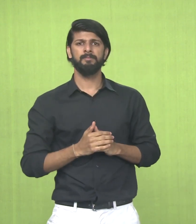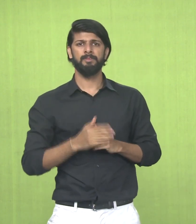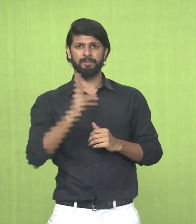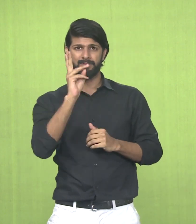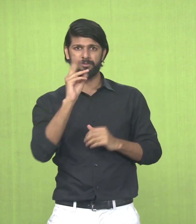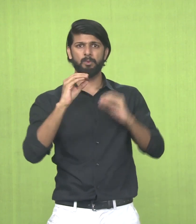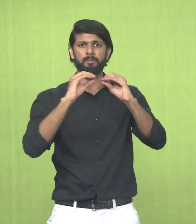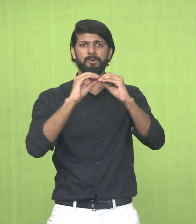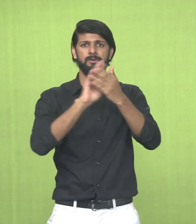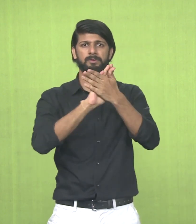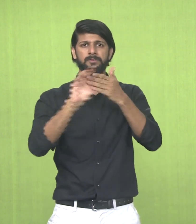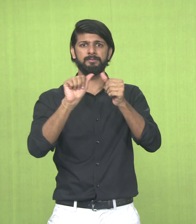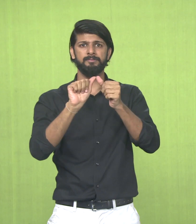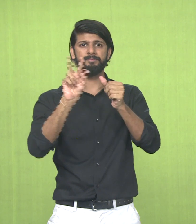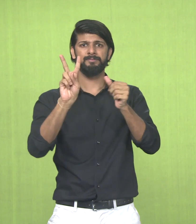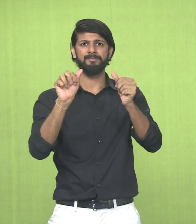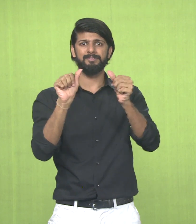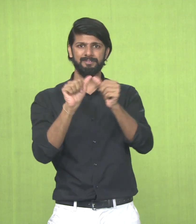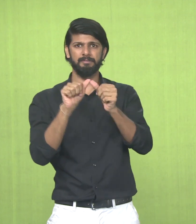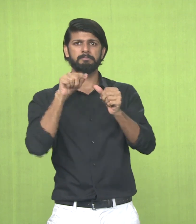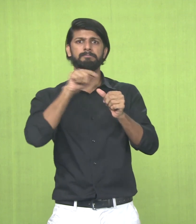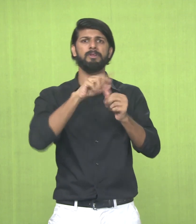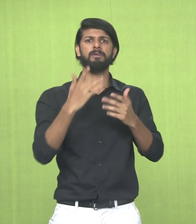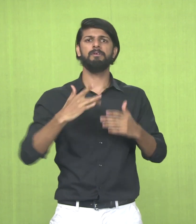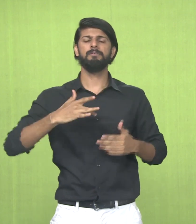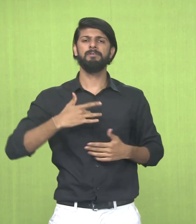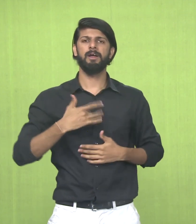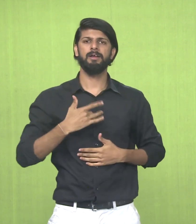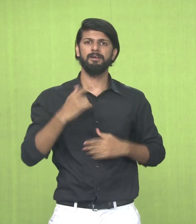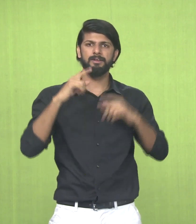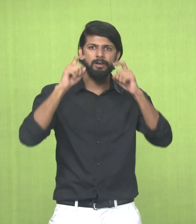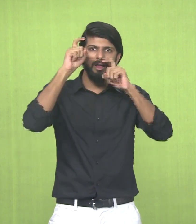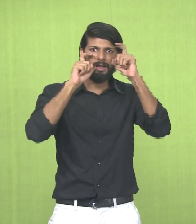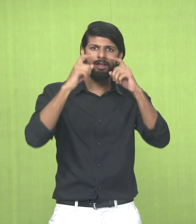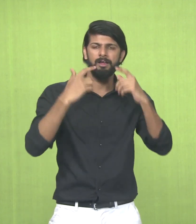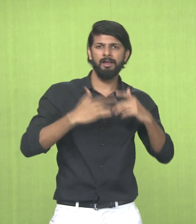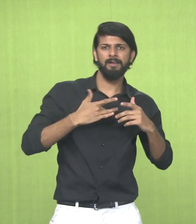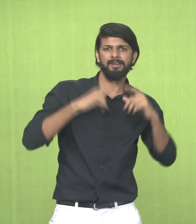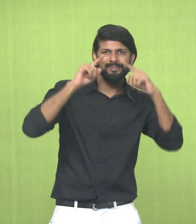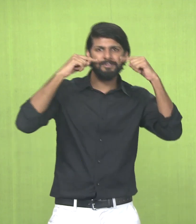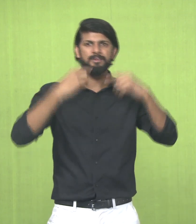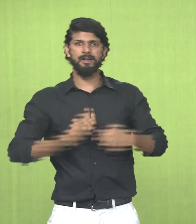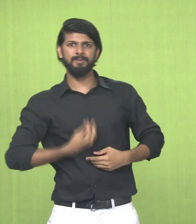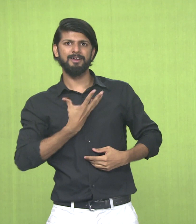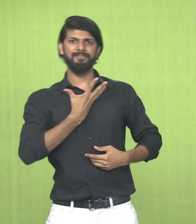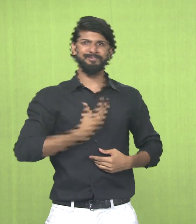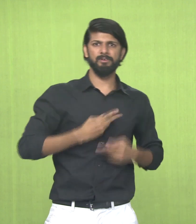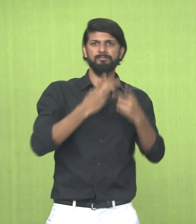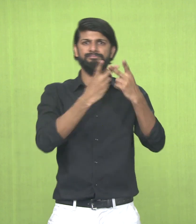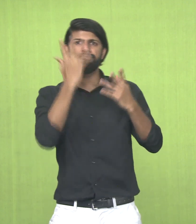The third, Bhava, is a depiction of emotion and feeling in